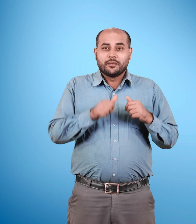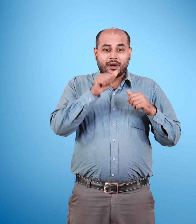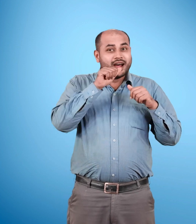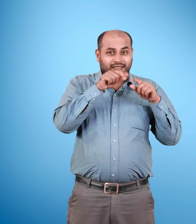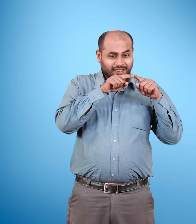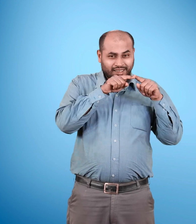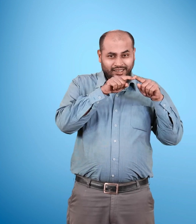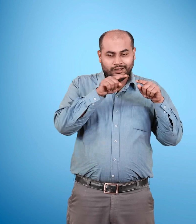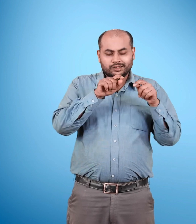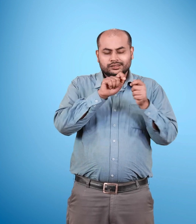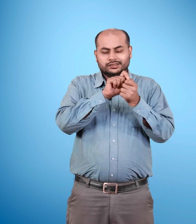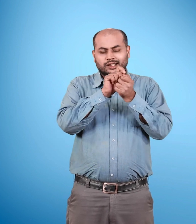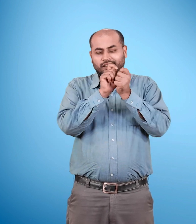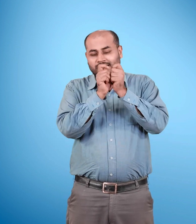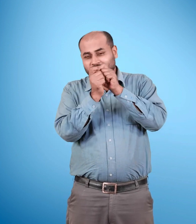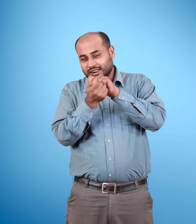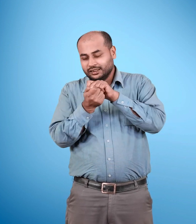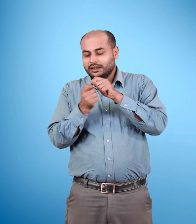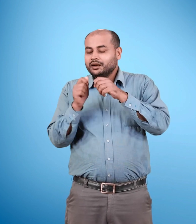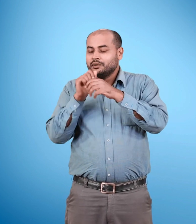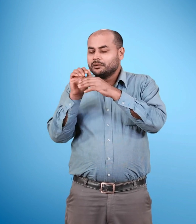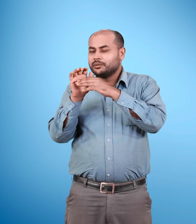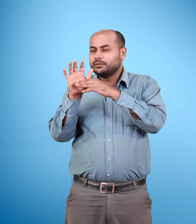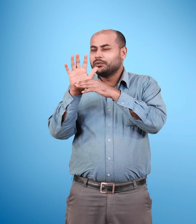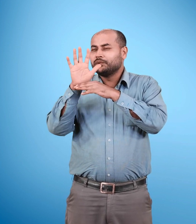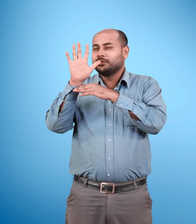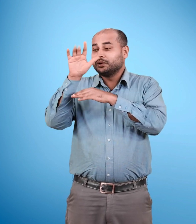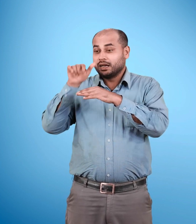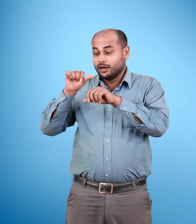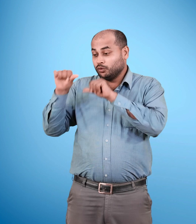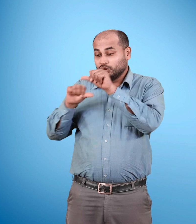The process of changing of water into its vapor is called